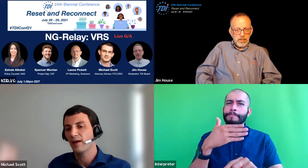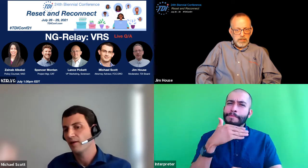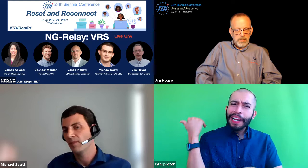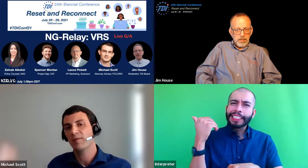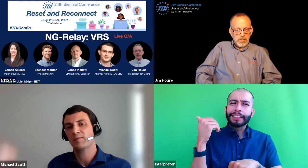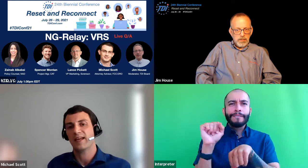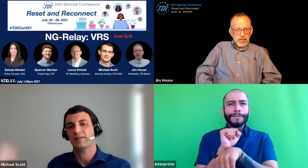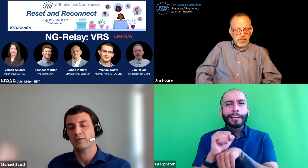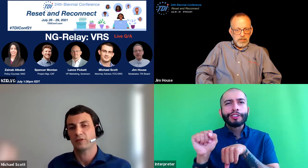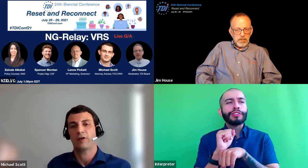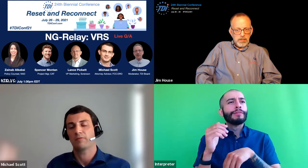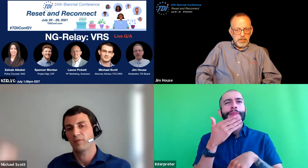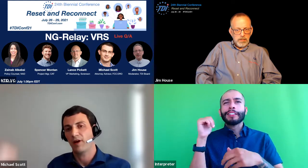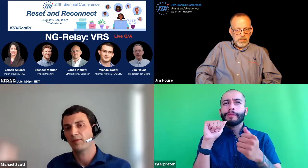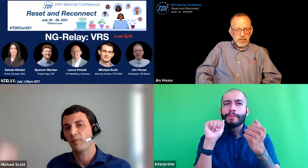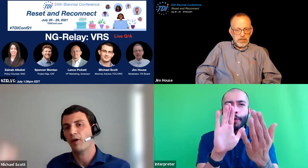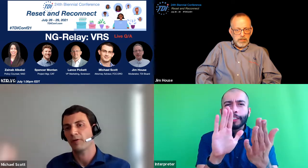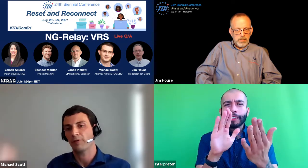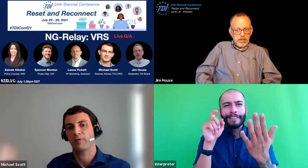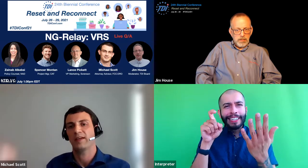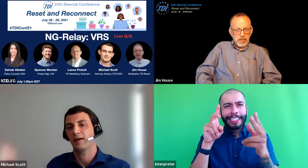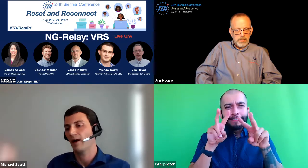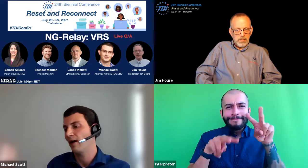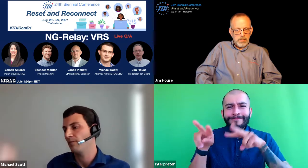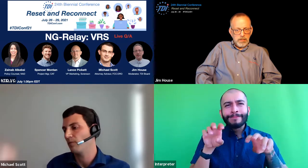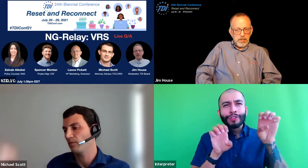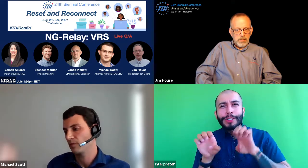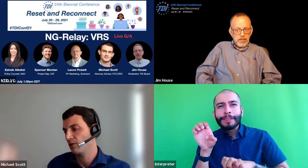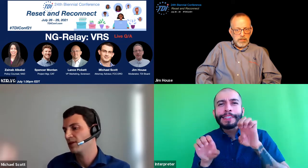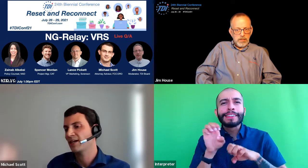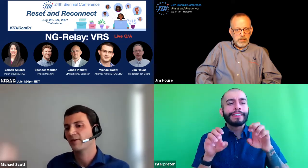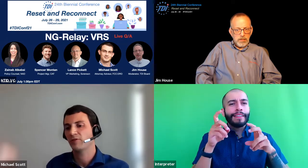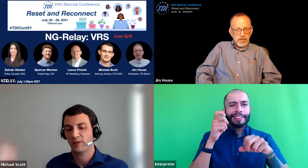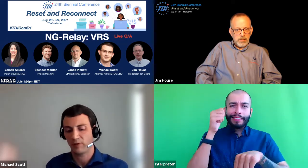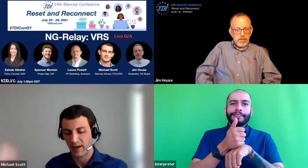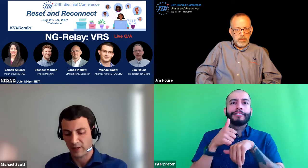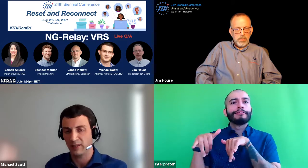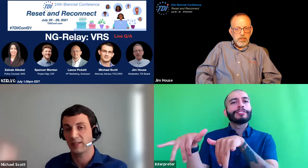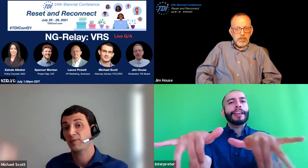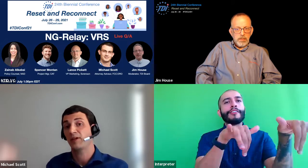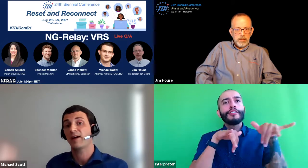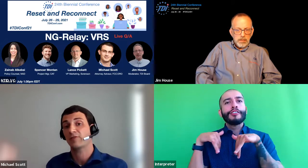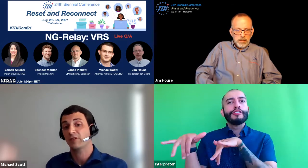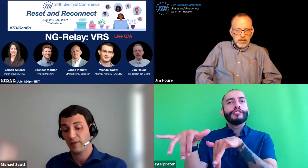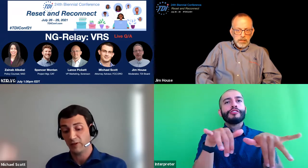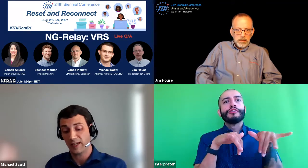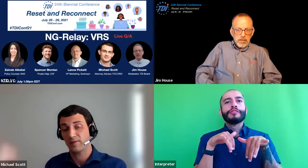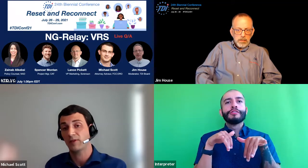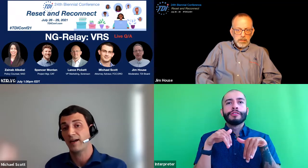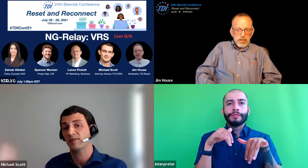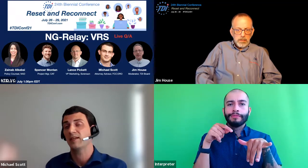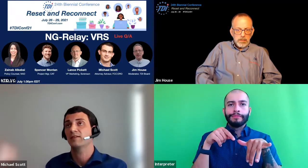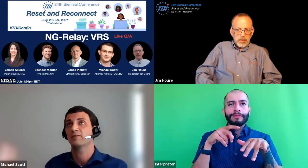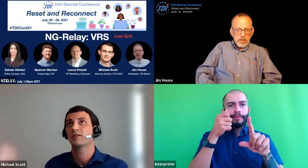our minimum standards are up to par. One of the other issues that we've had the Disability Advisory Committee look at